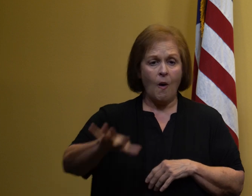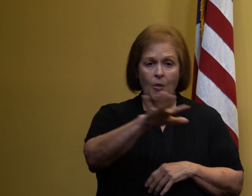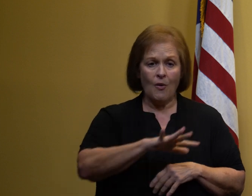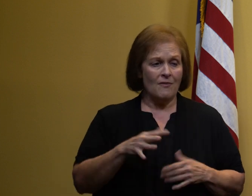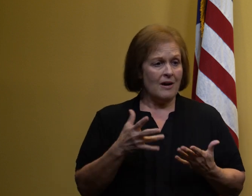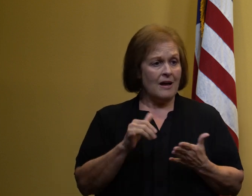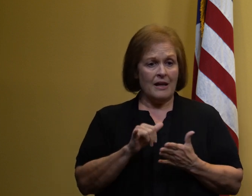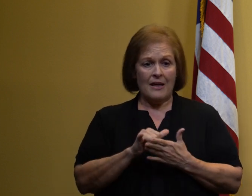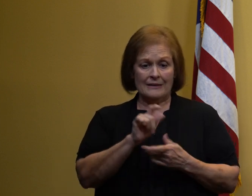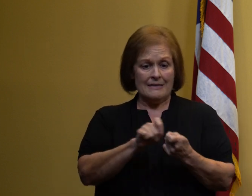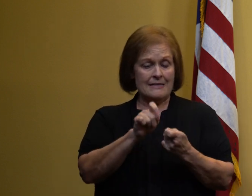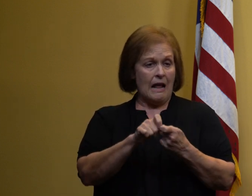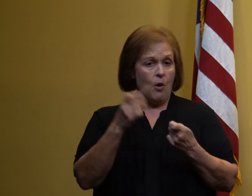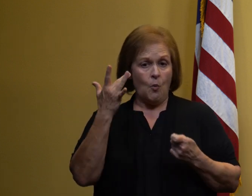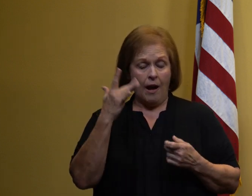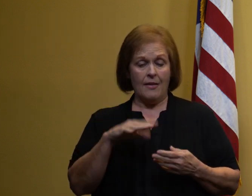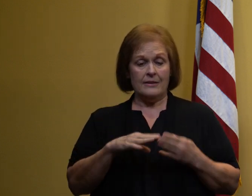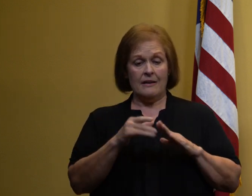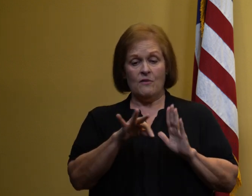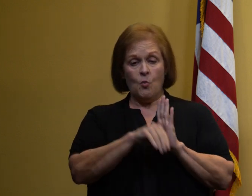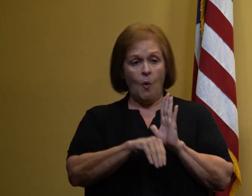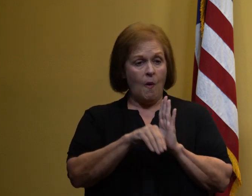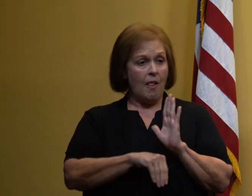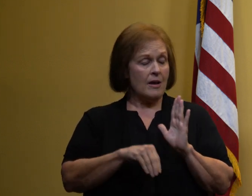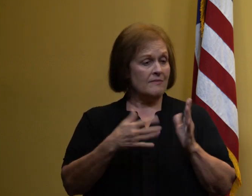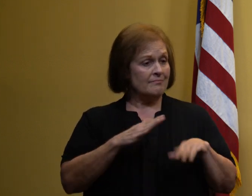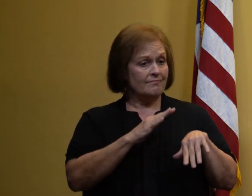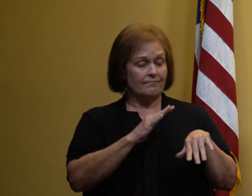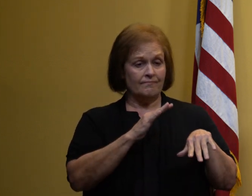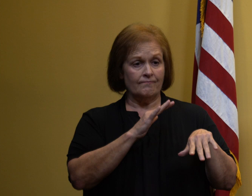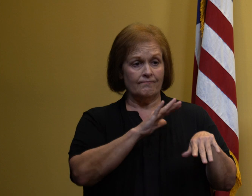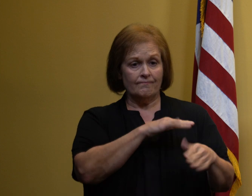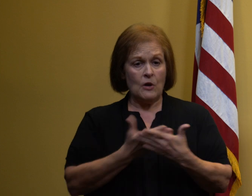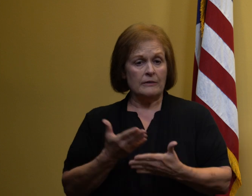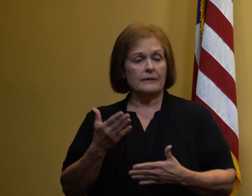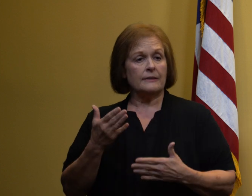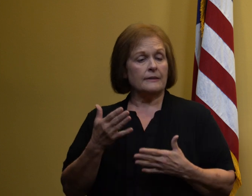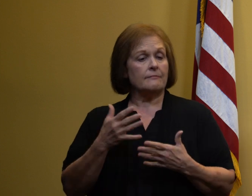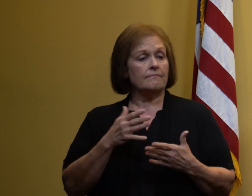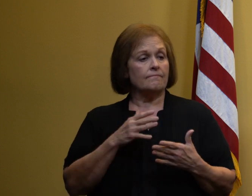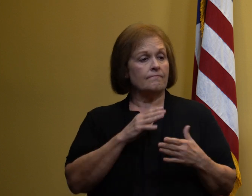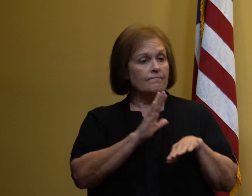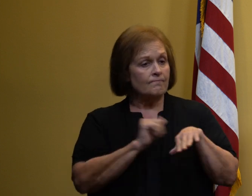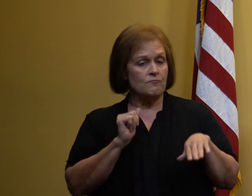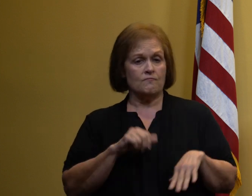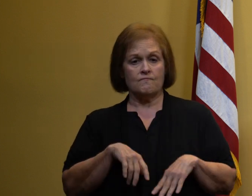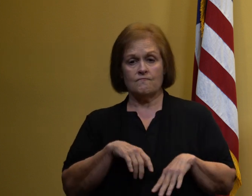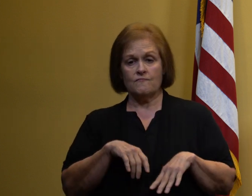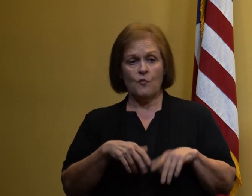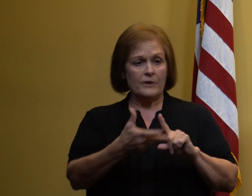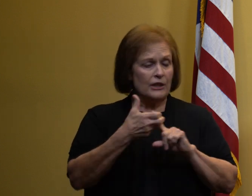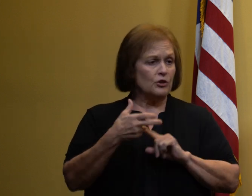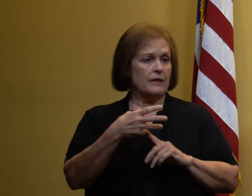that is exactly why the city of New Orleans has deployed a robust retention